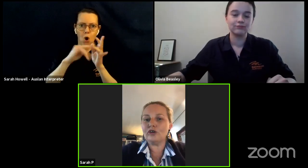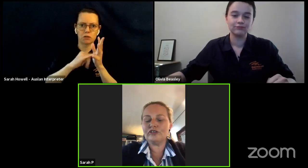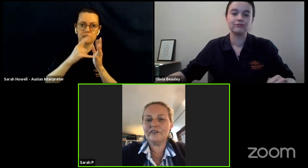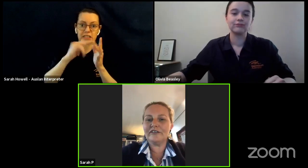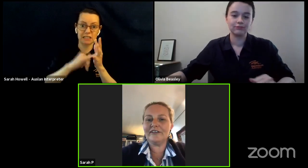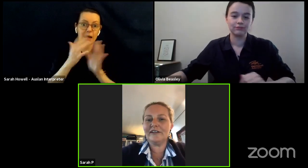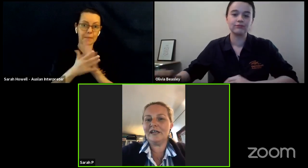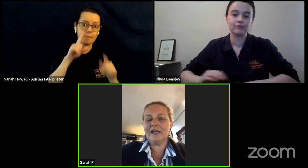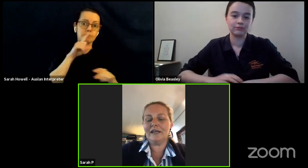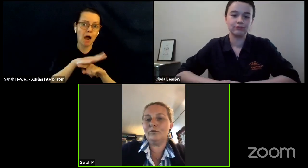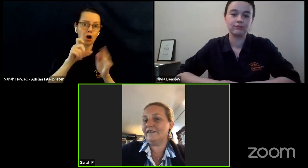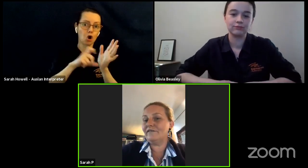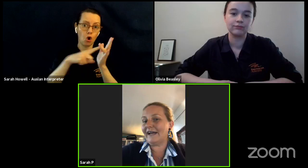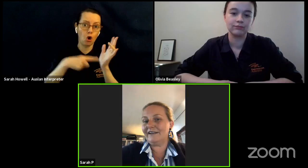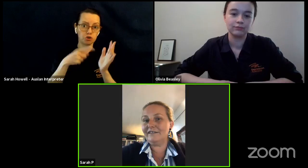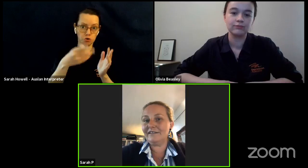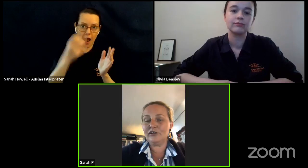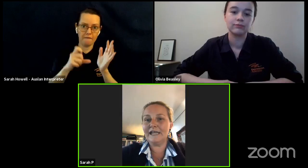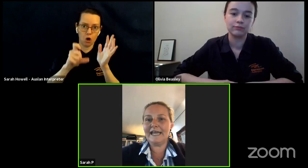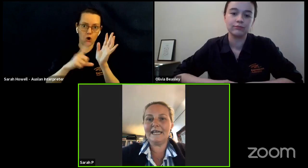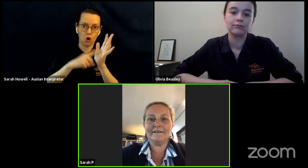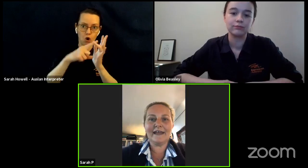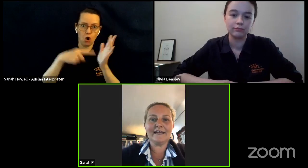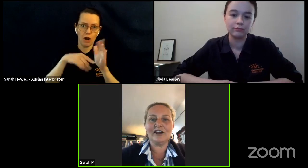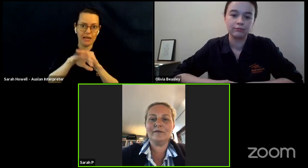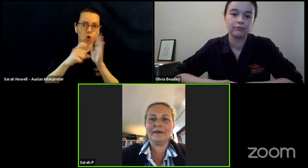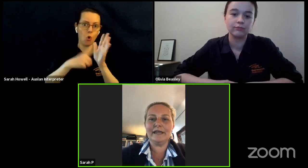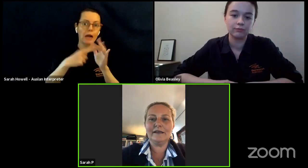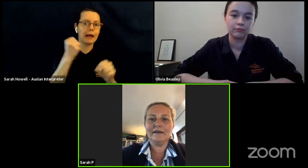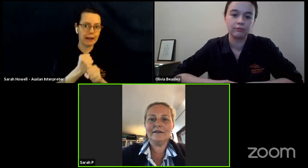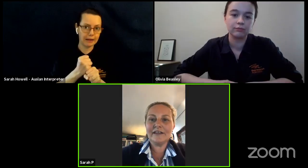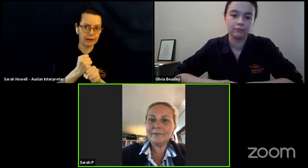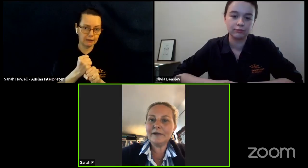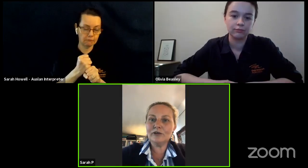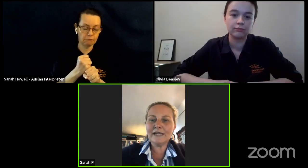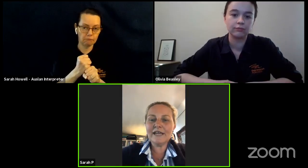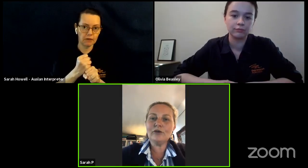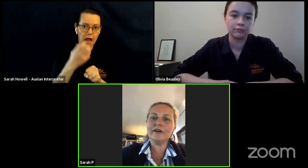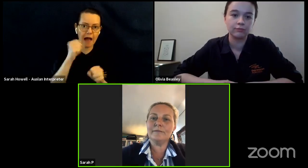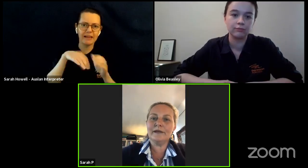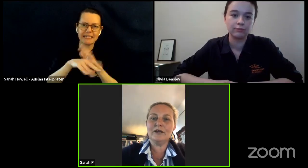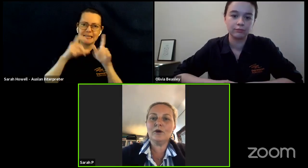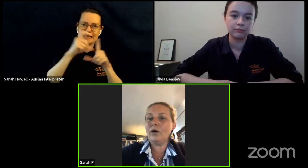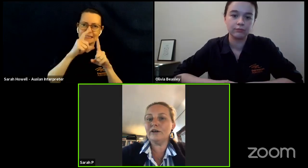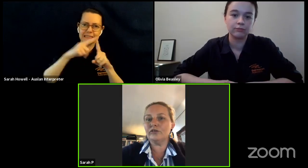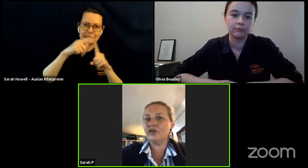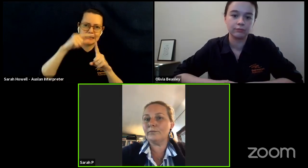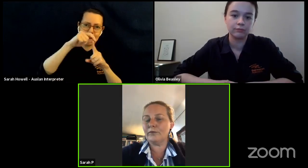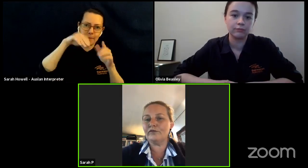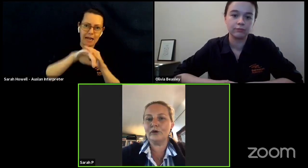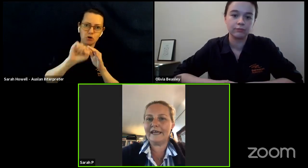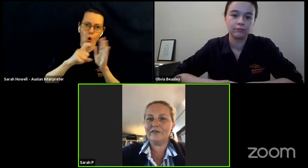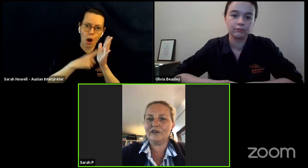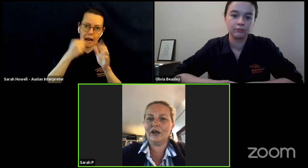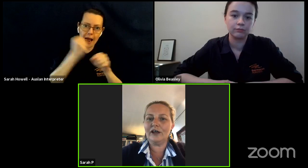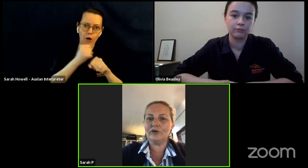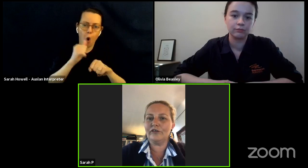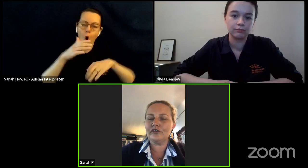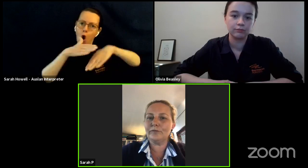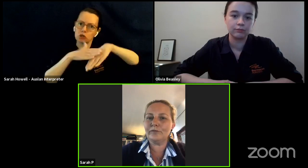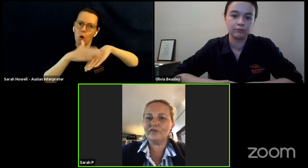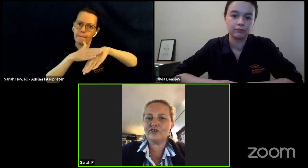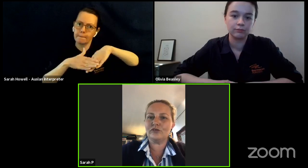have a clot that's sitting in one of the veins in your leg. And that can either be deep in your leg, or it can be quite on top of your leg, if you